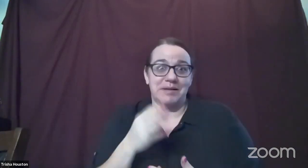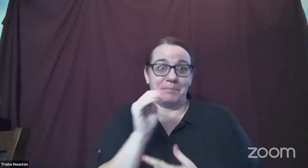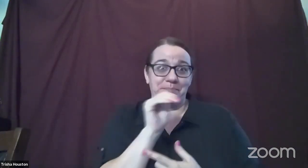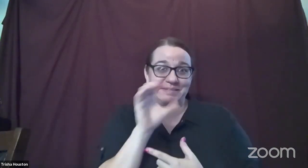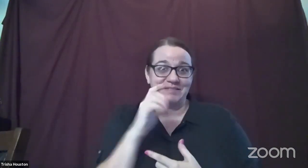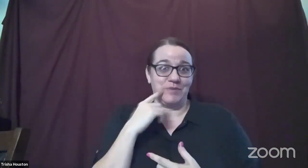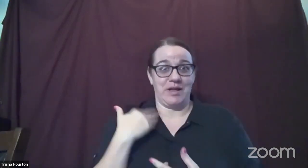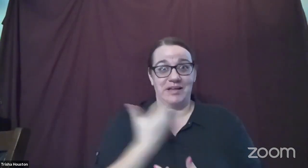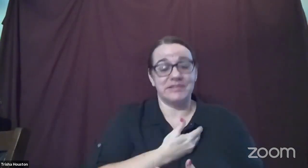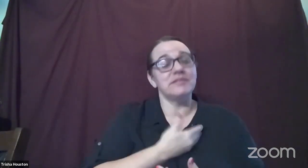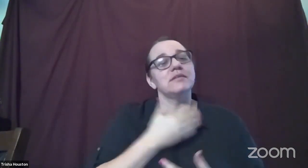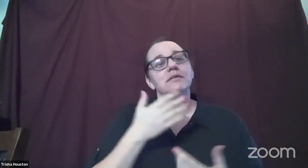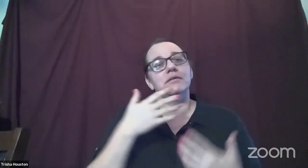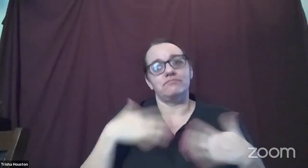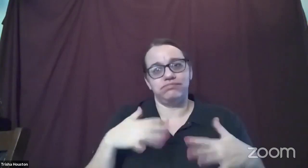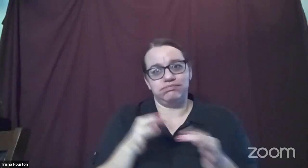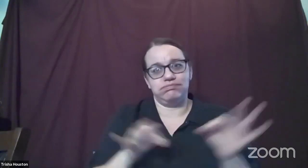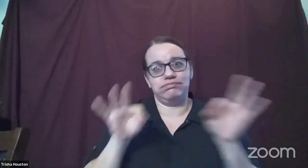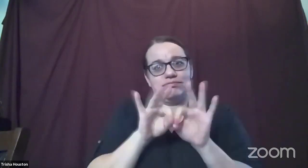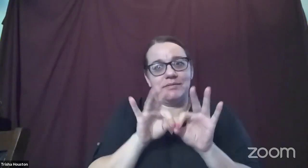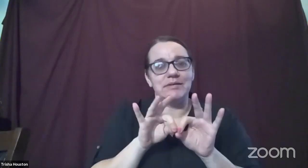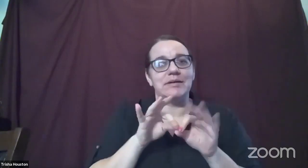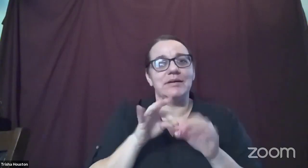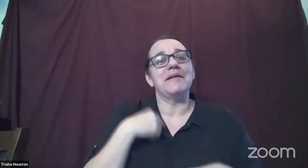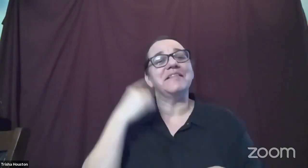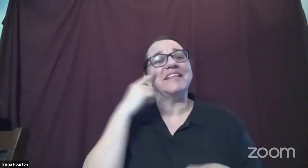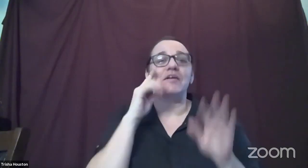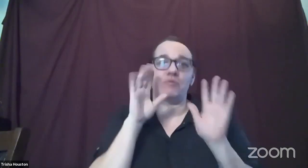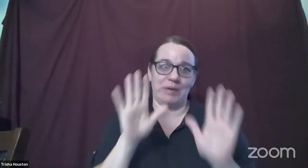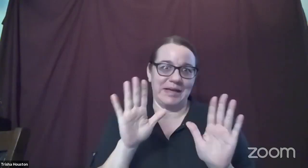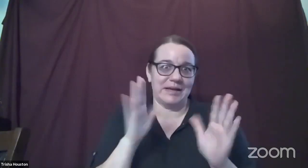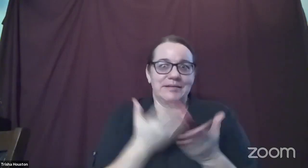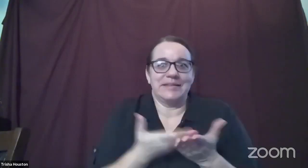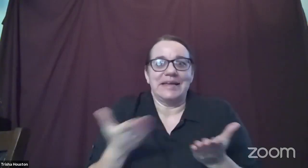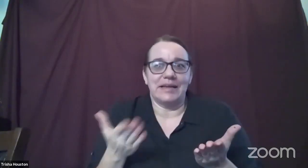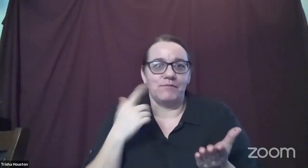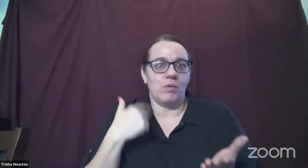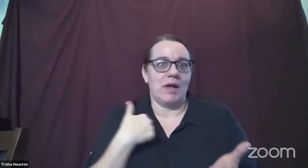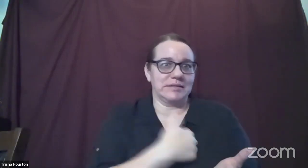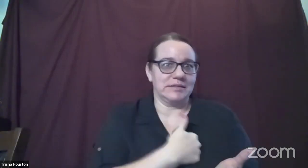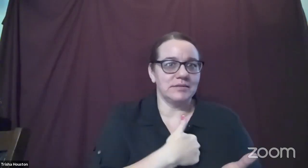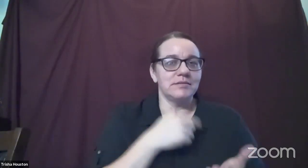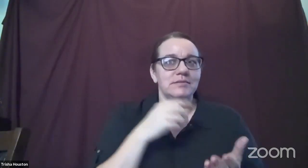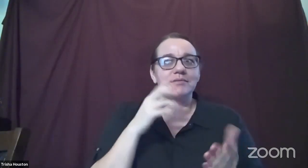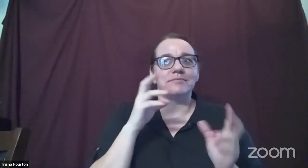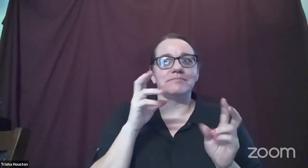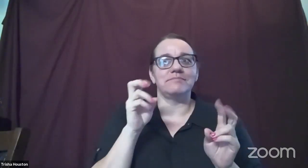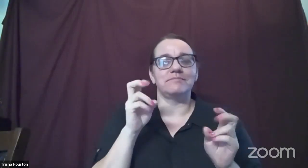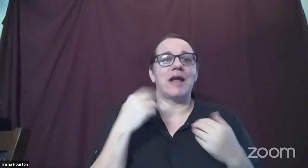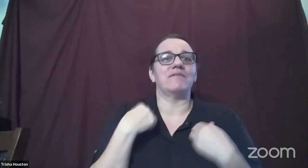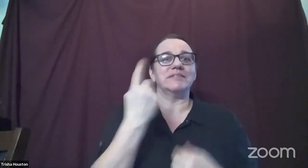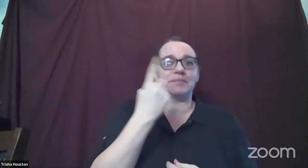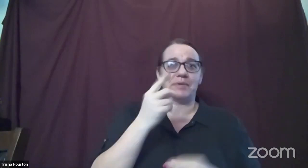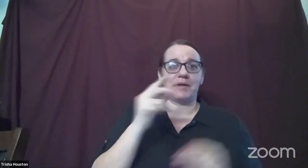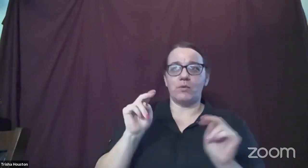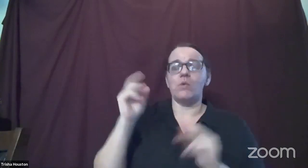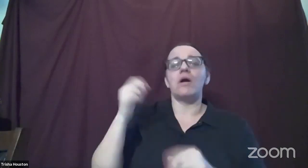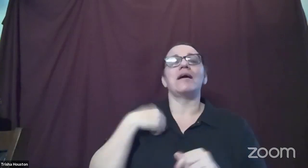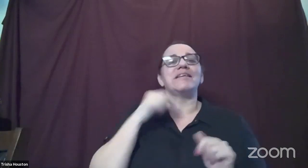participate in this wrap up. Thank you, Jaren, for being our MC. We couldn't have done it without you. It's so